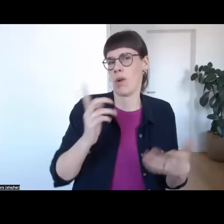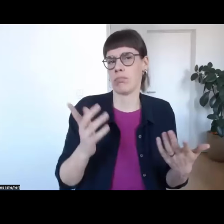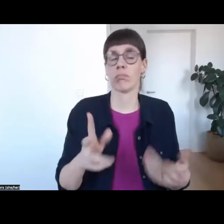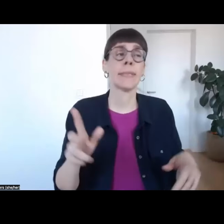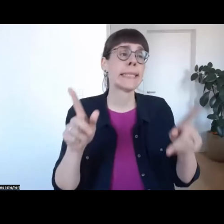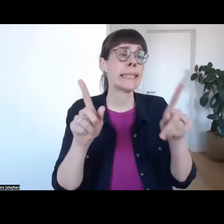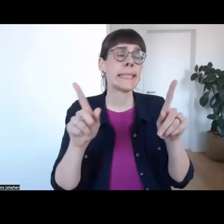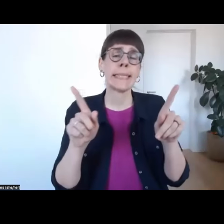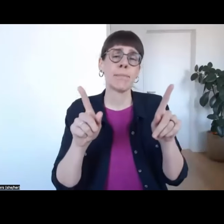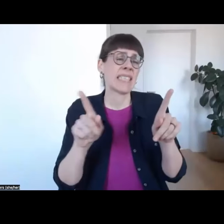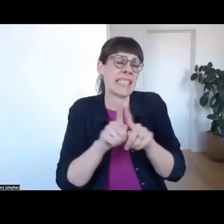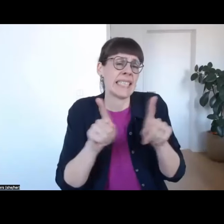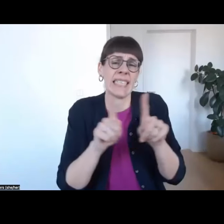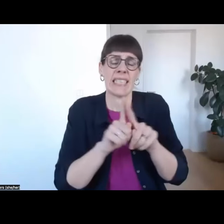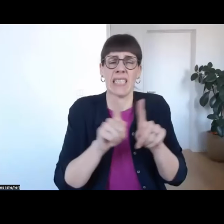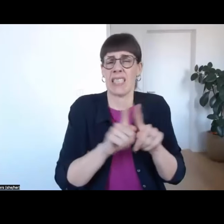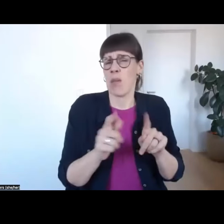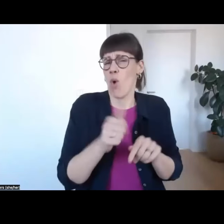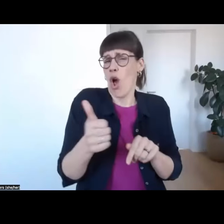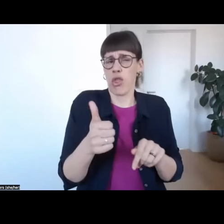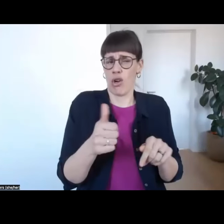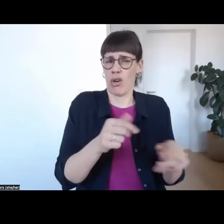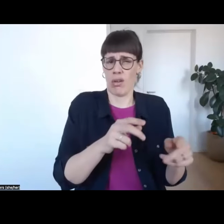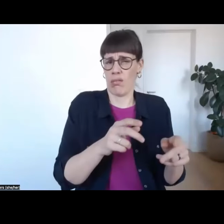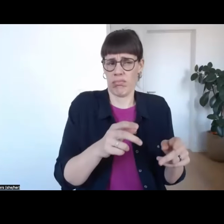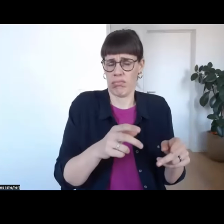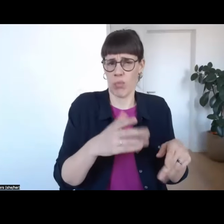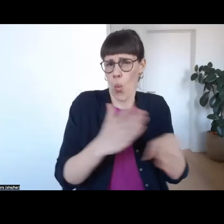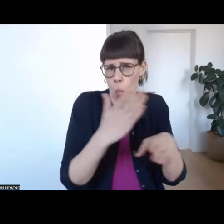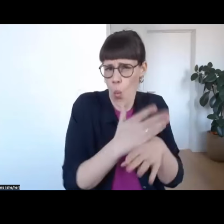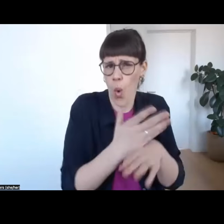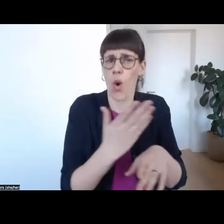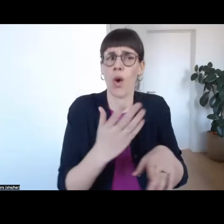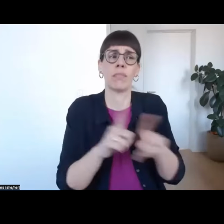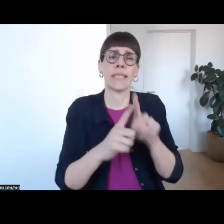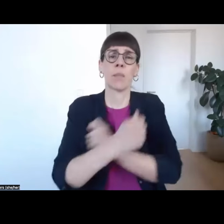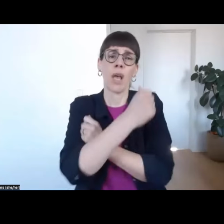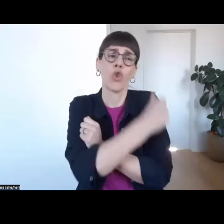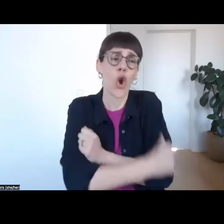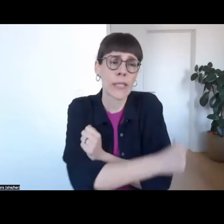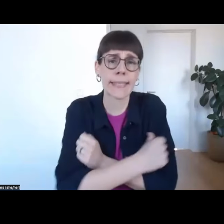Is that as a stereotype more associated with women?